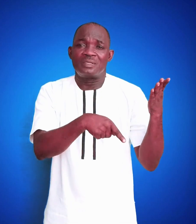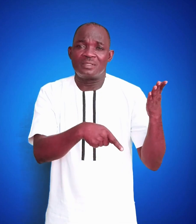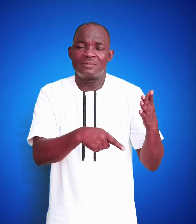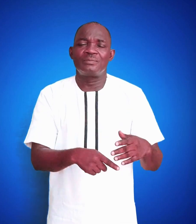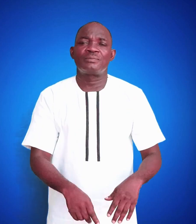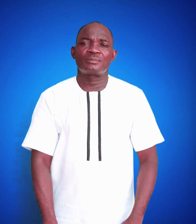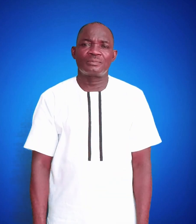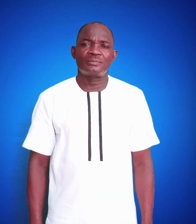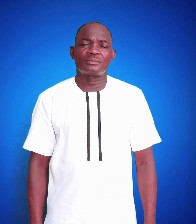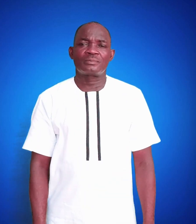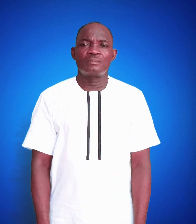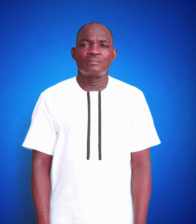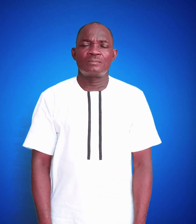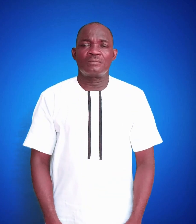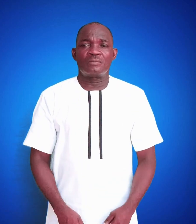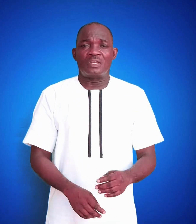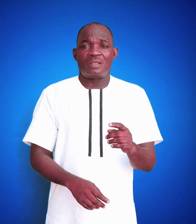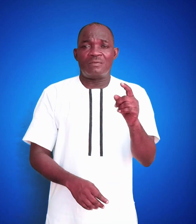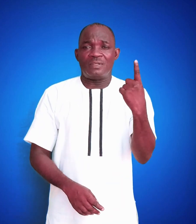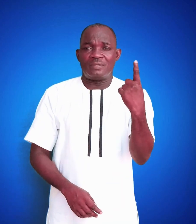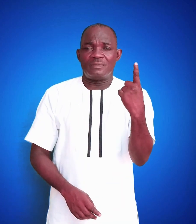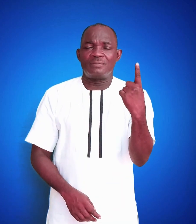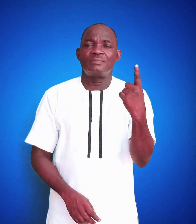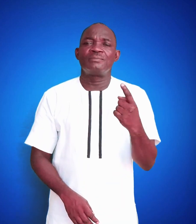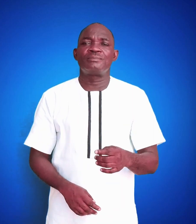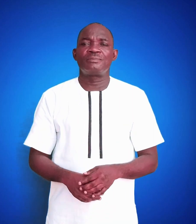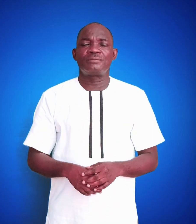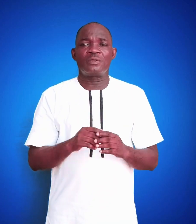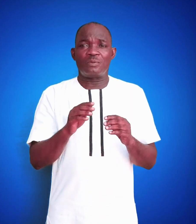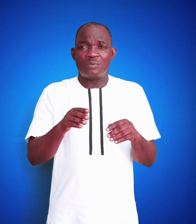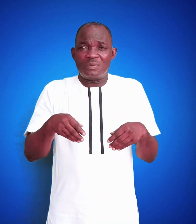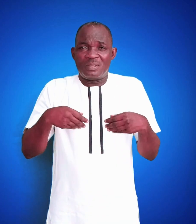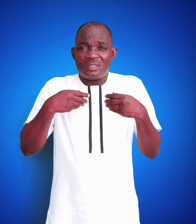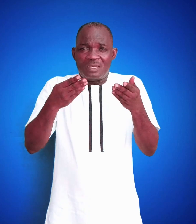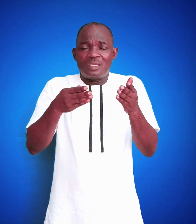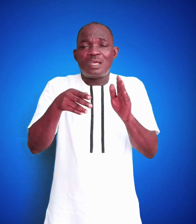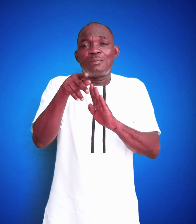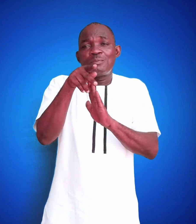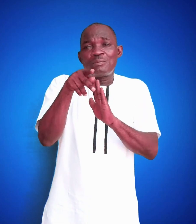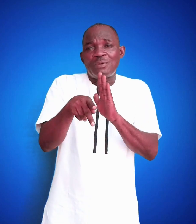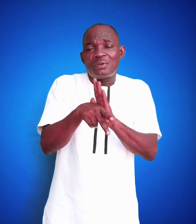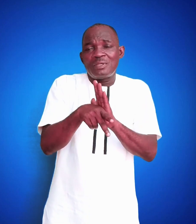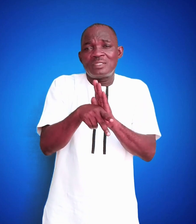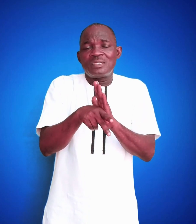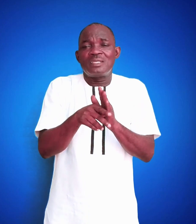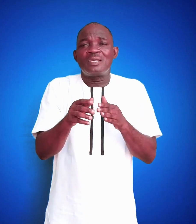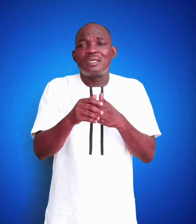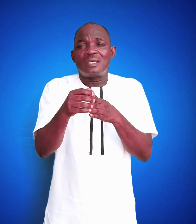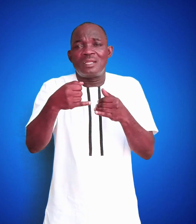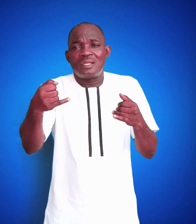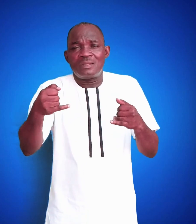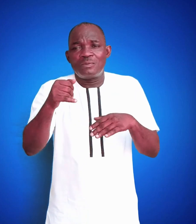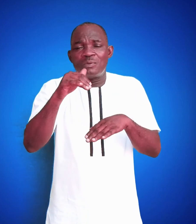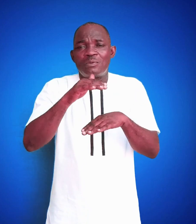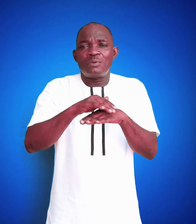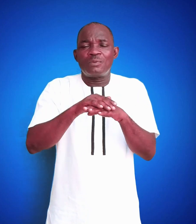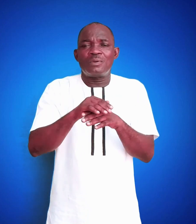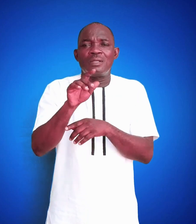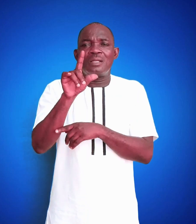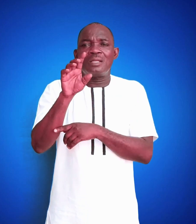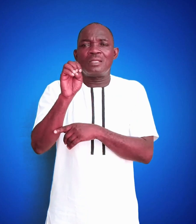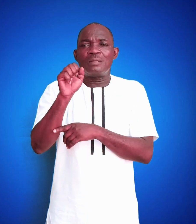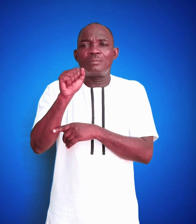Responsibilities. 1. Provide policy direction on the